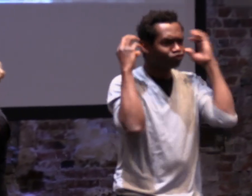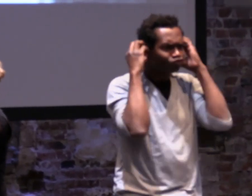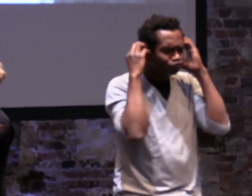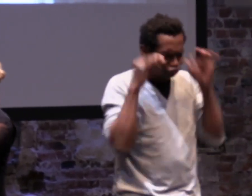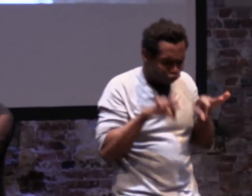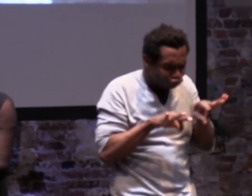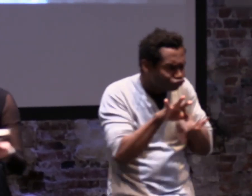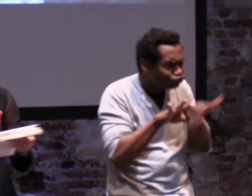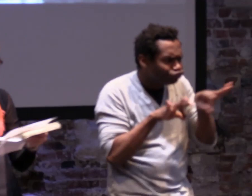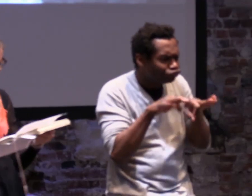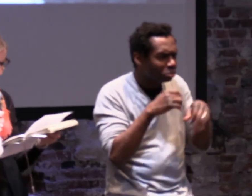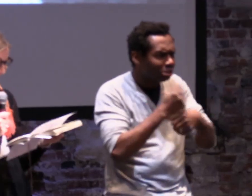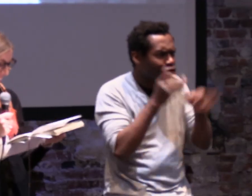here.